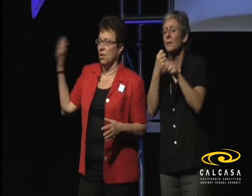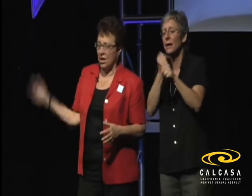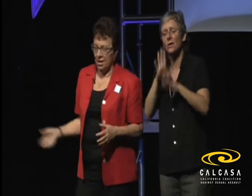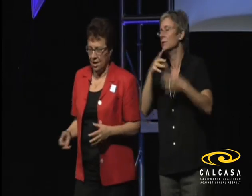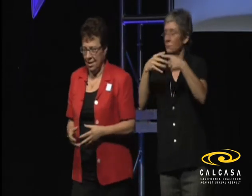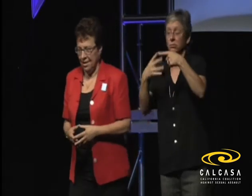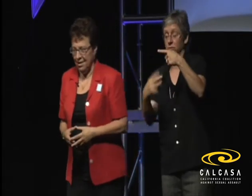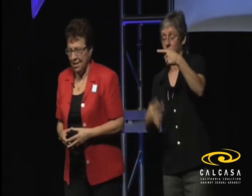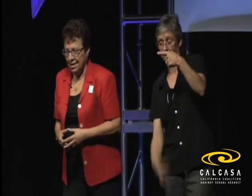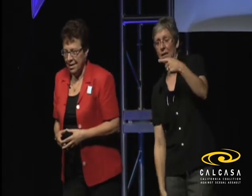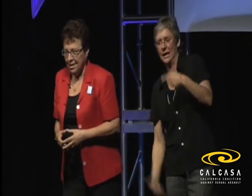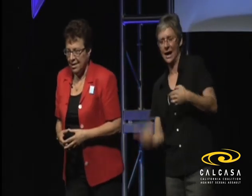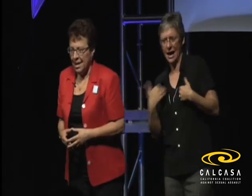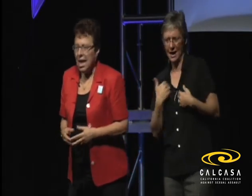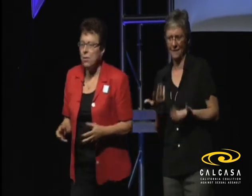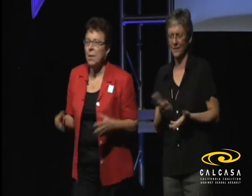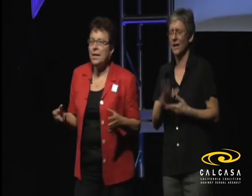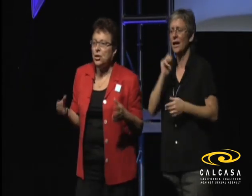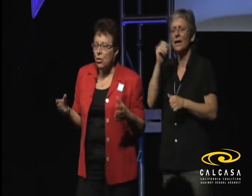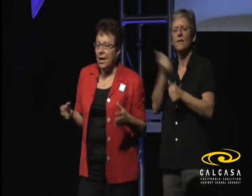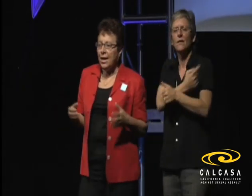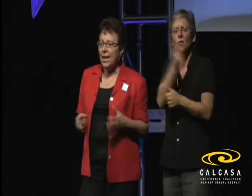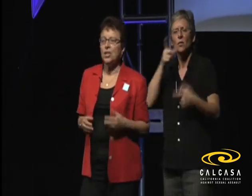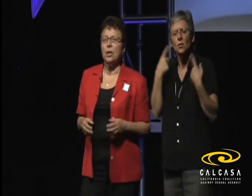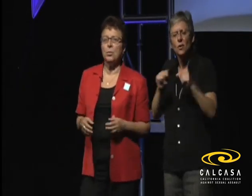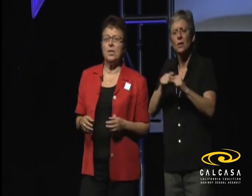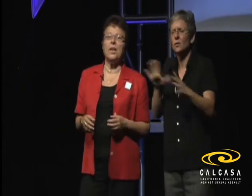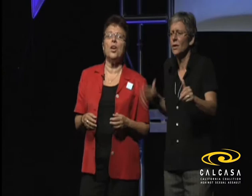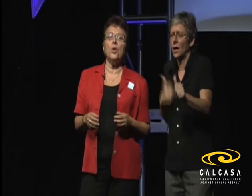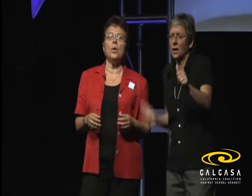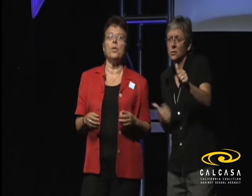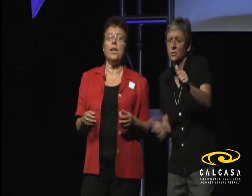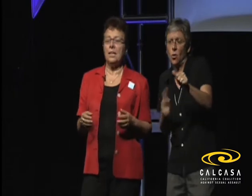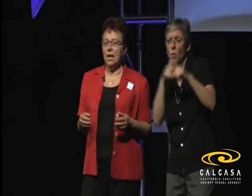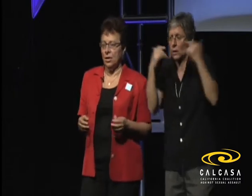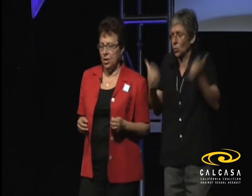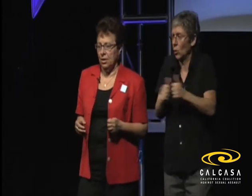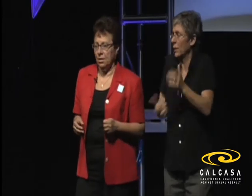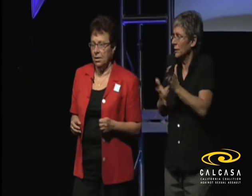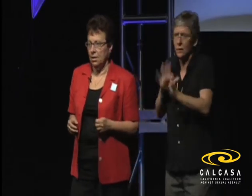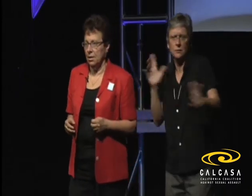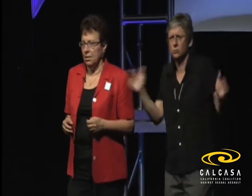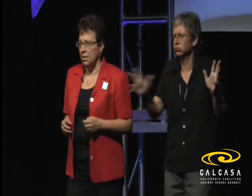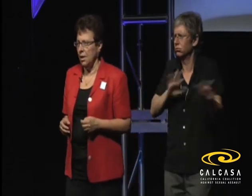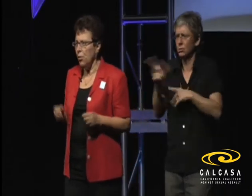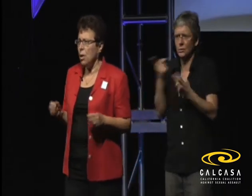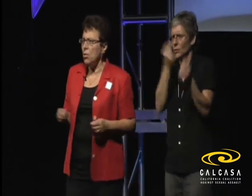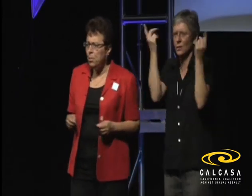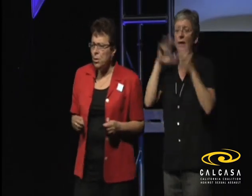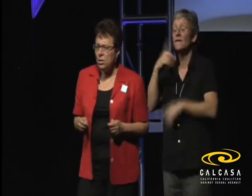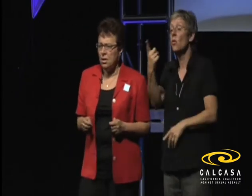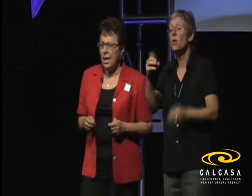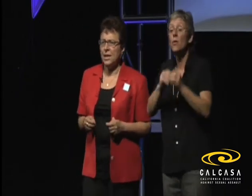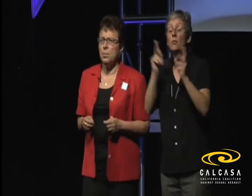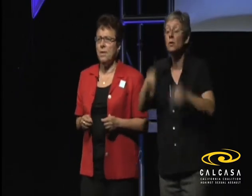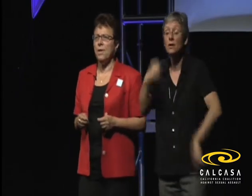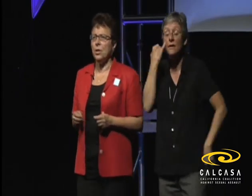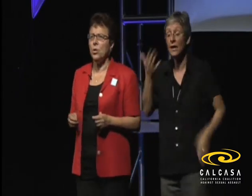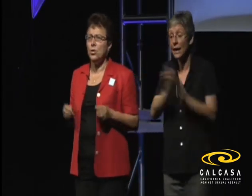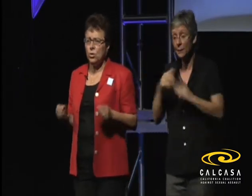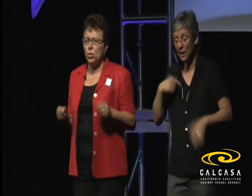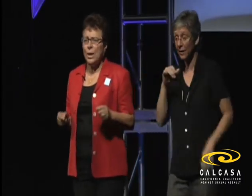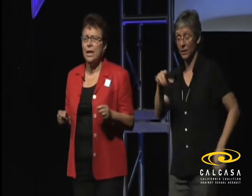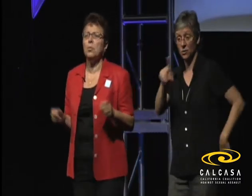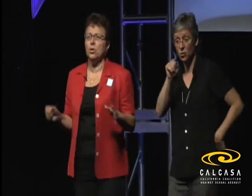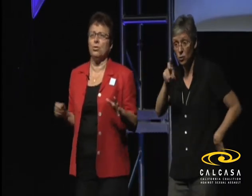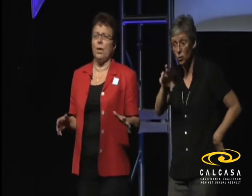list goes on and on. And everybody is trying to catch up or stay current with technology. If one more person asks me if I